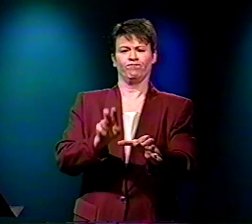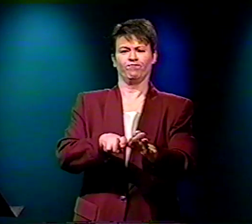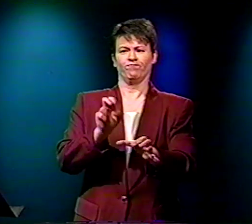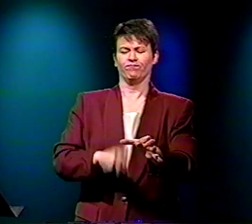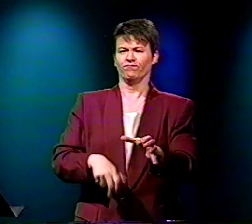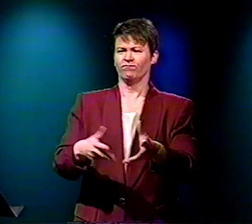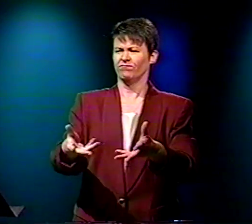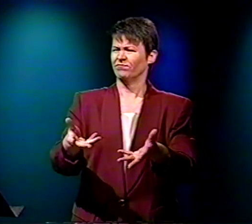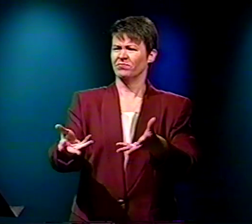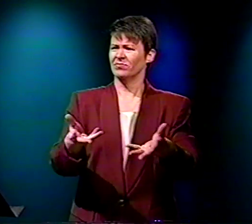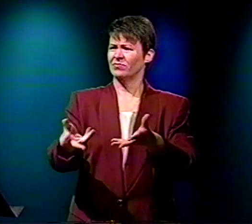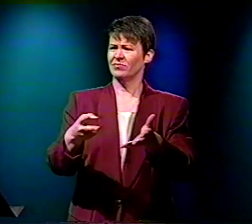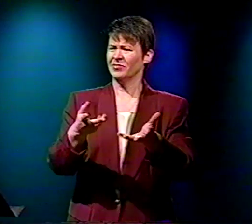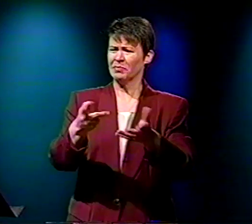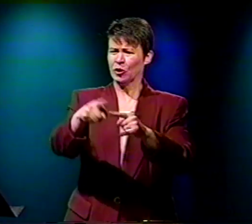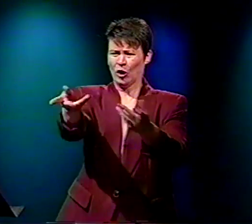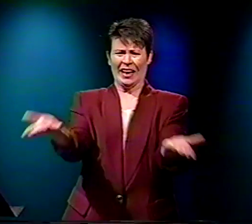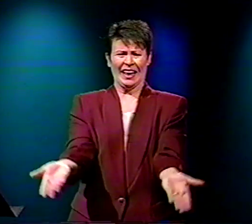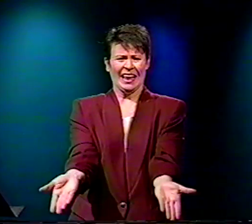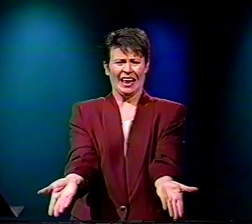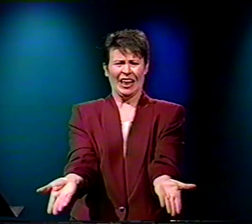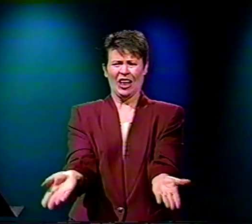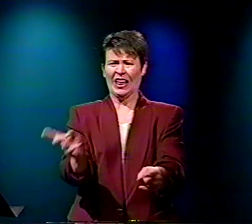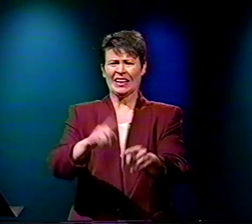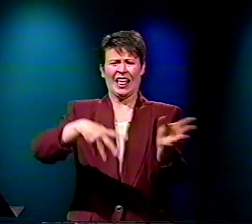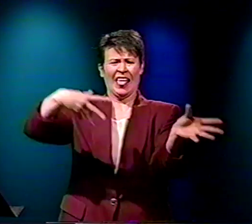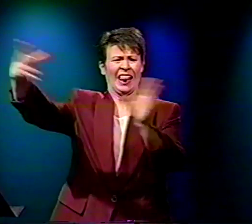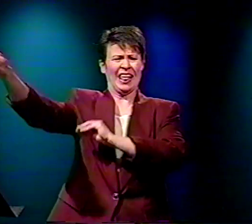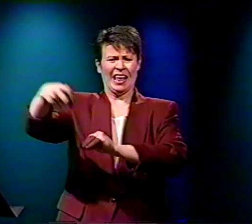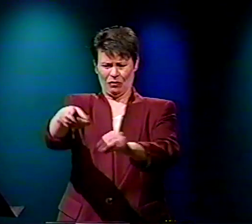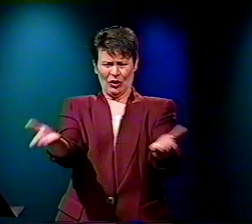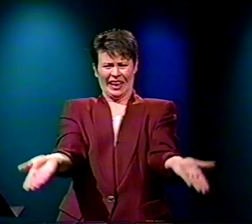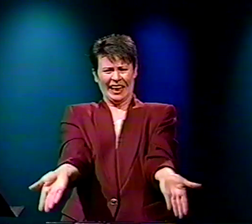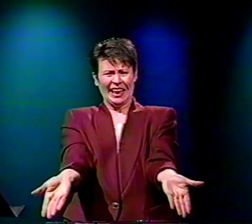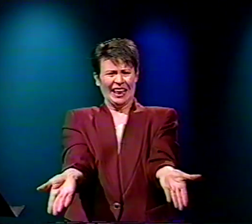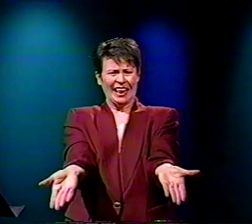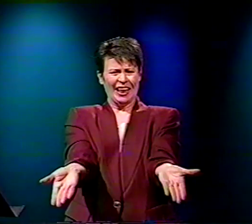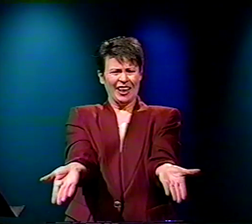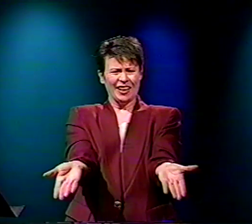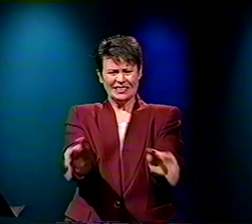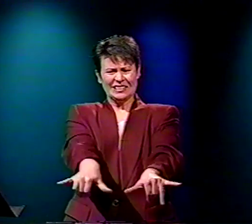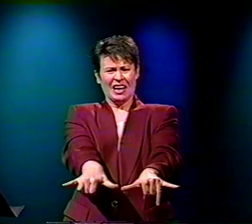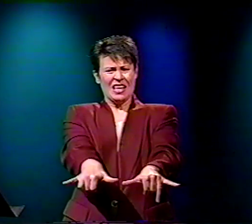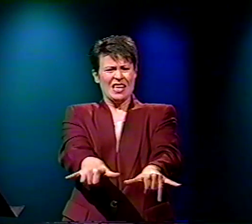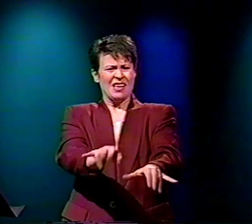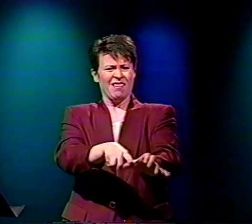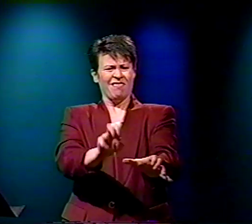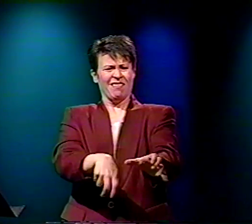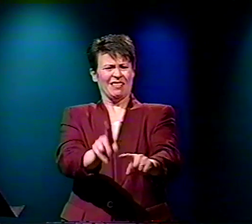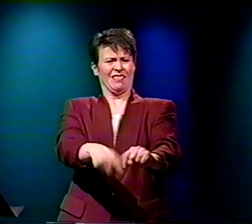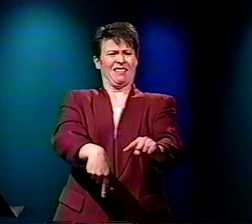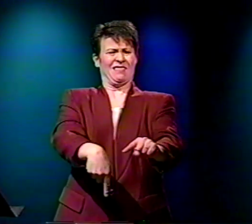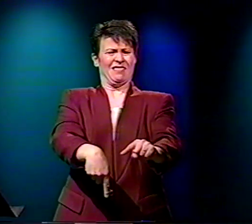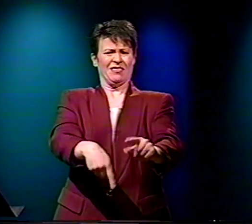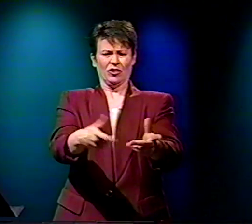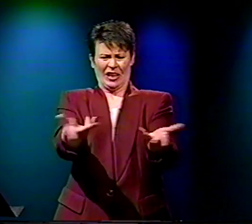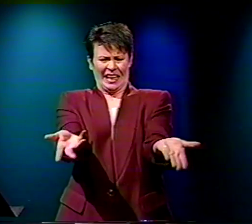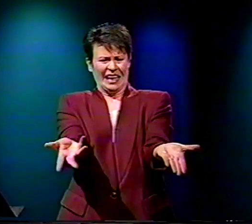I'm totally withdrawing from this situation. Withdrawing, but you're here. You can't leave, you're here. You need to stay. You can't withdraw from